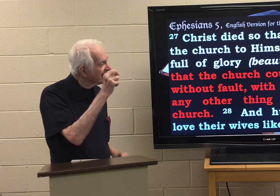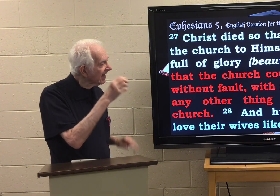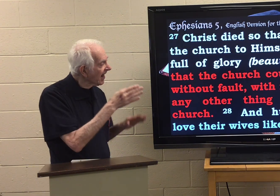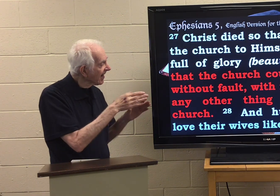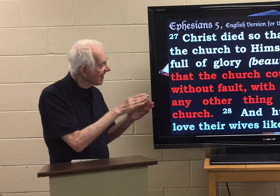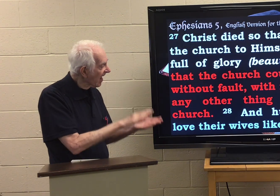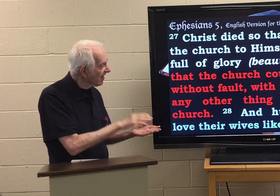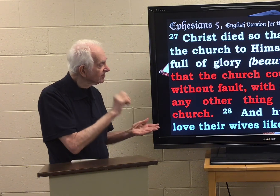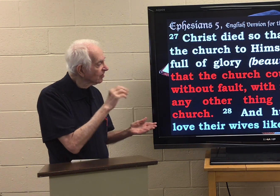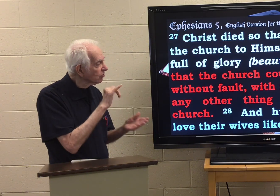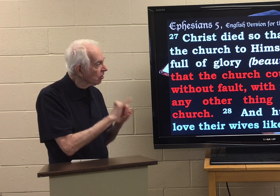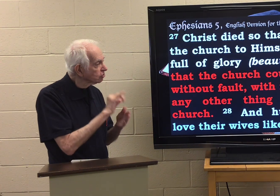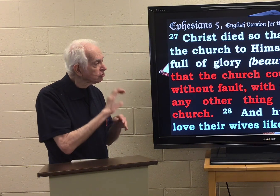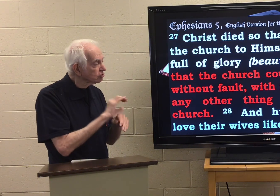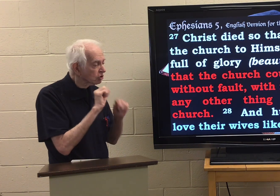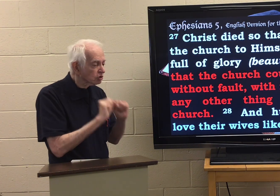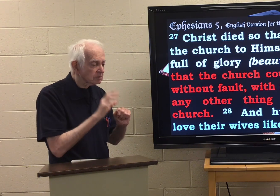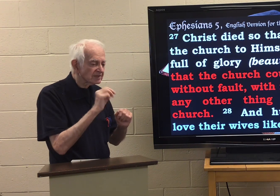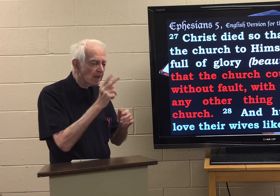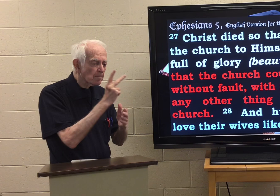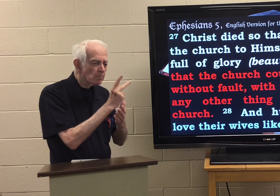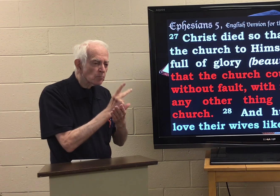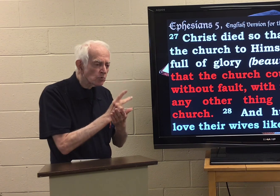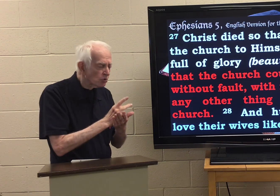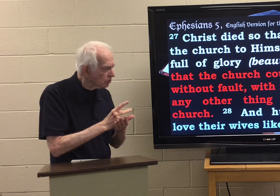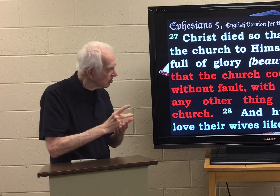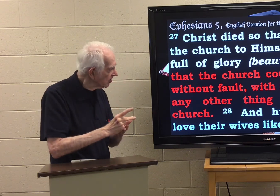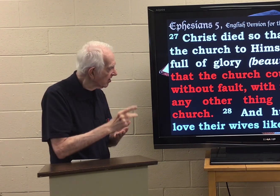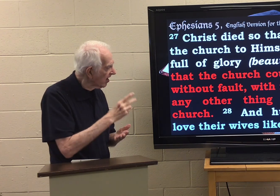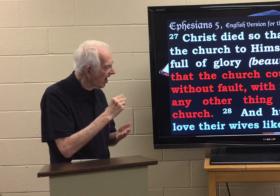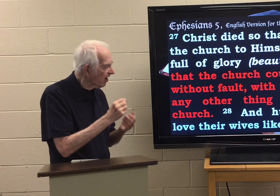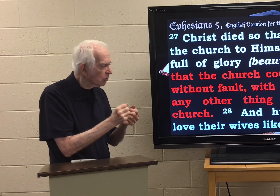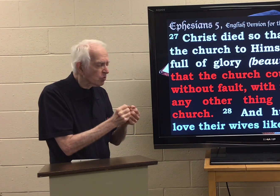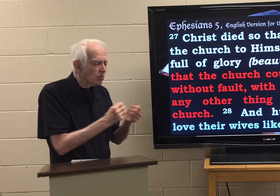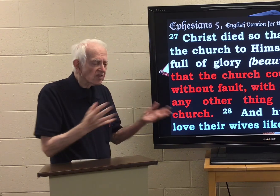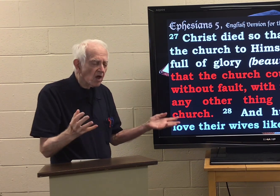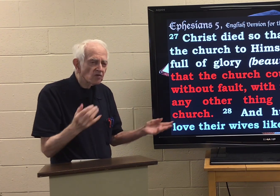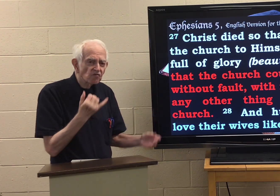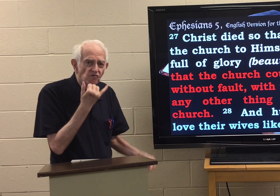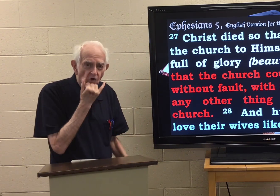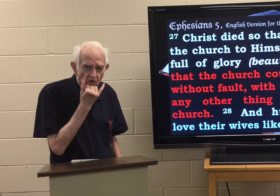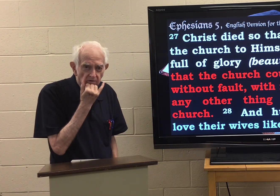It says that he died so that the church could be pure and without fault,